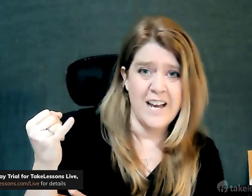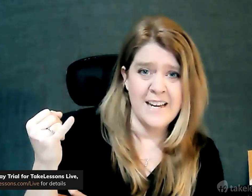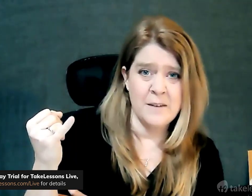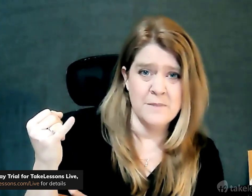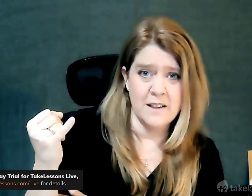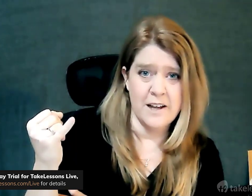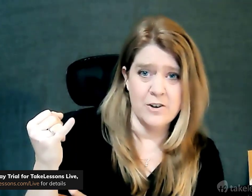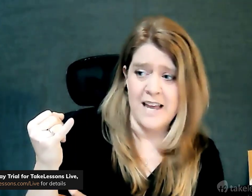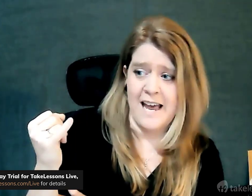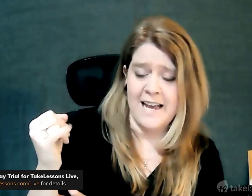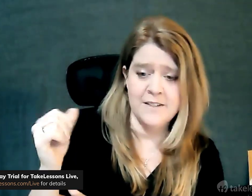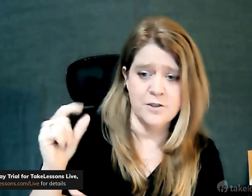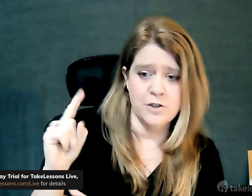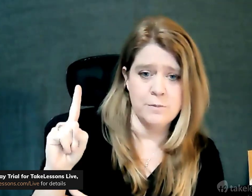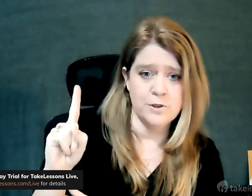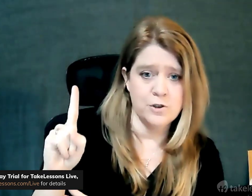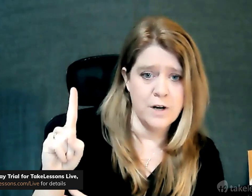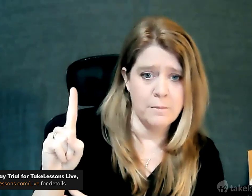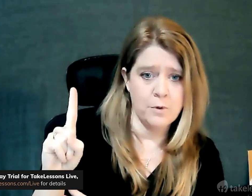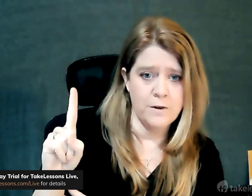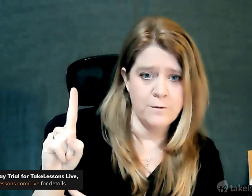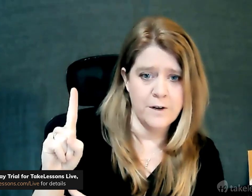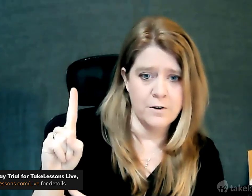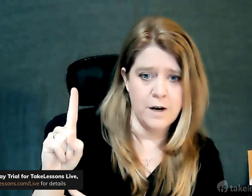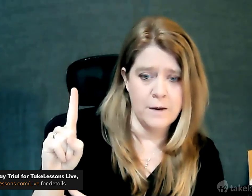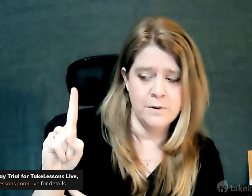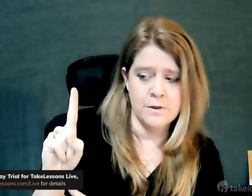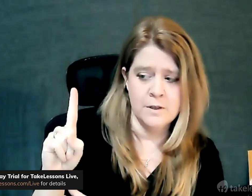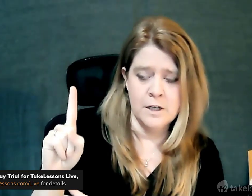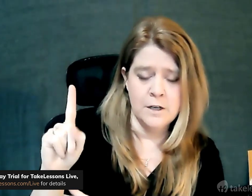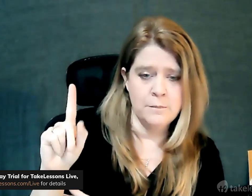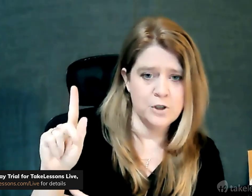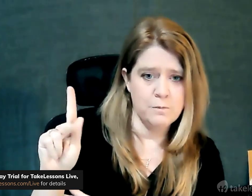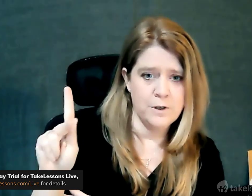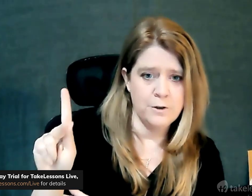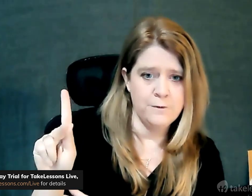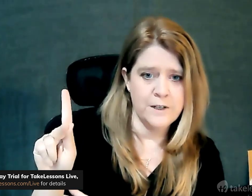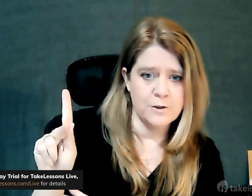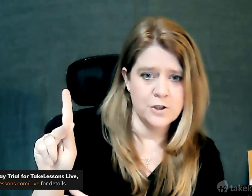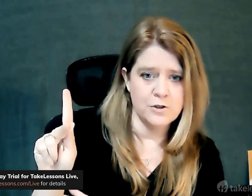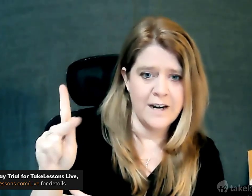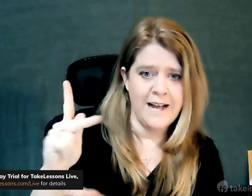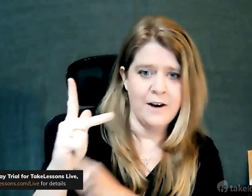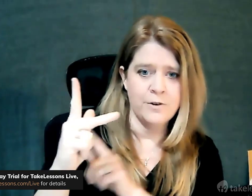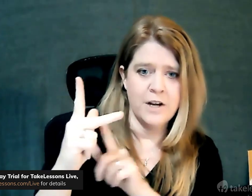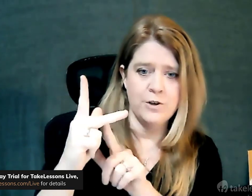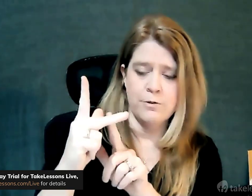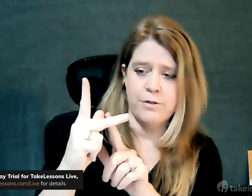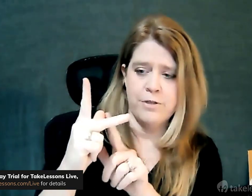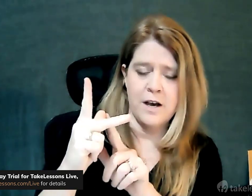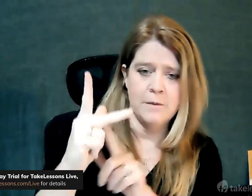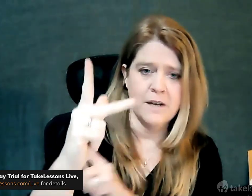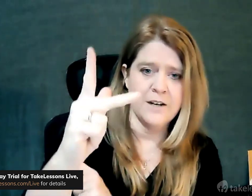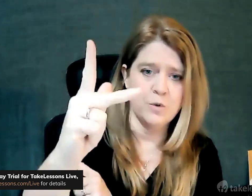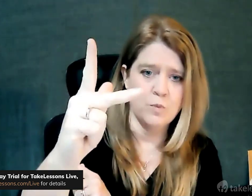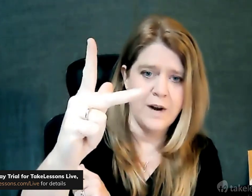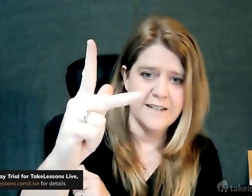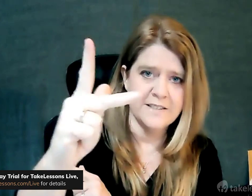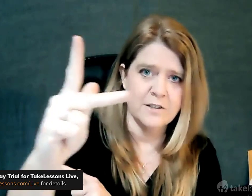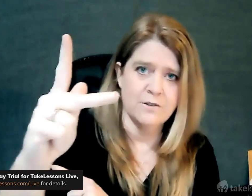comes the letter K. So you're going to put your number 1 finger up, put your middle finger straight out, and your thumb kind of rest. I'll get a little